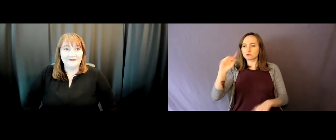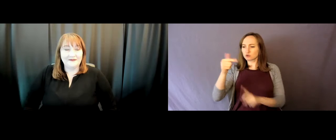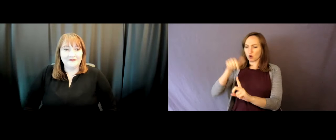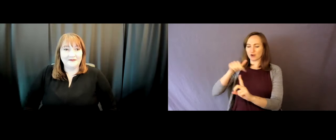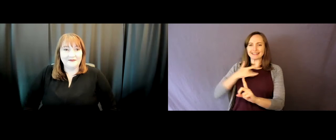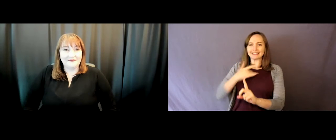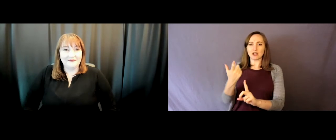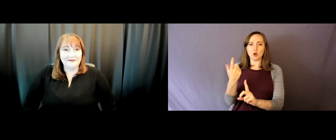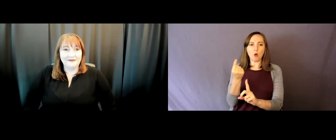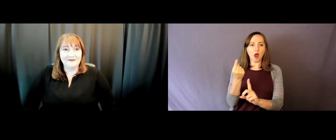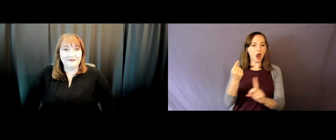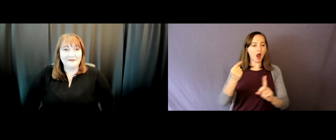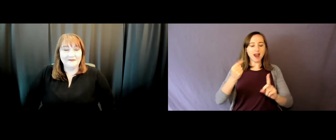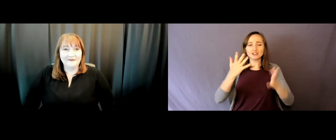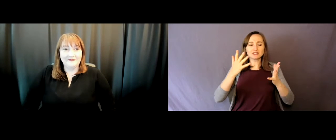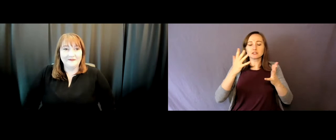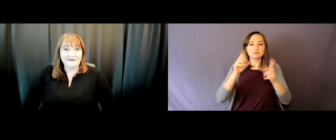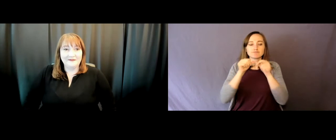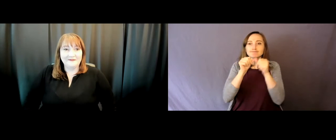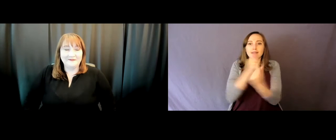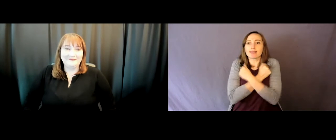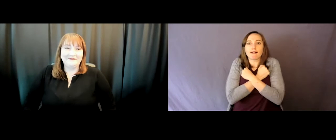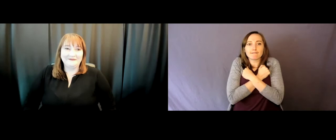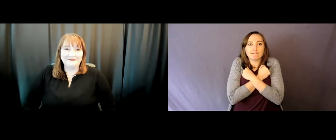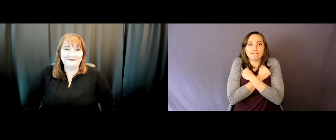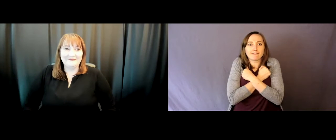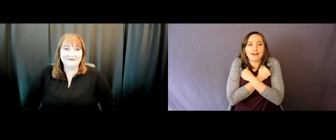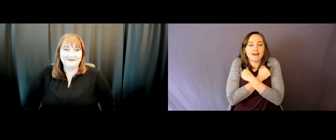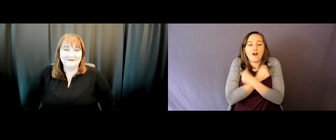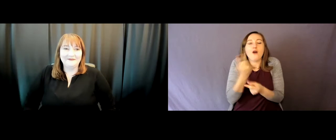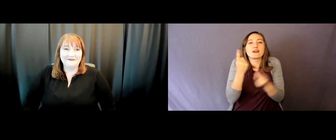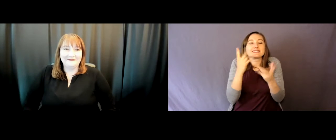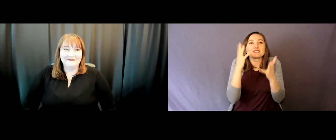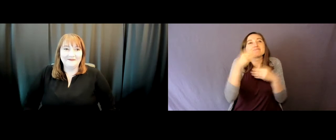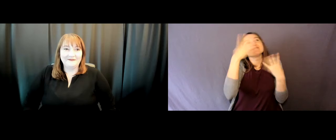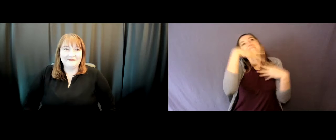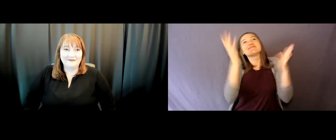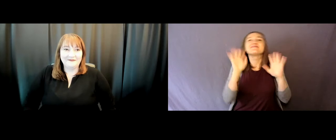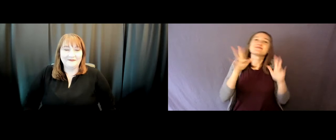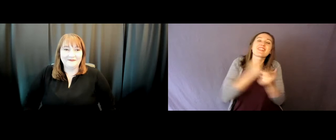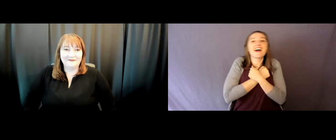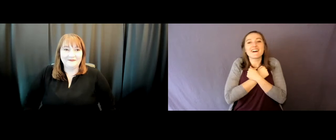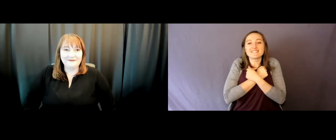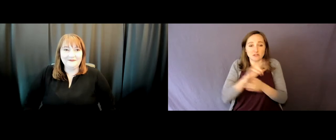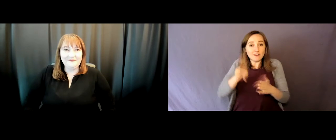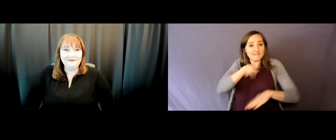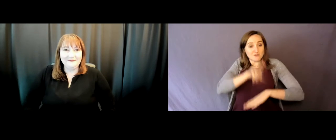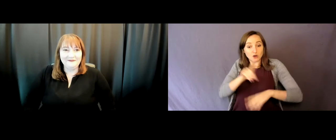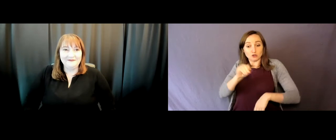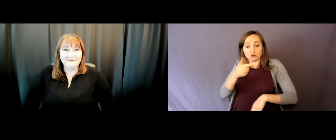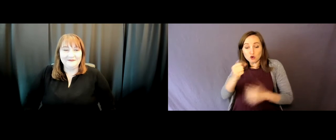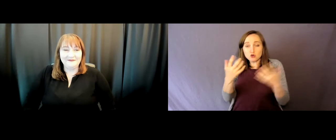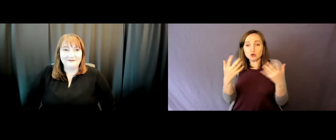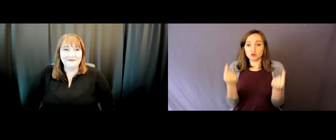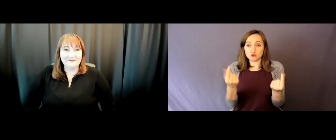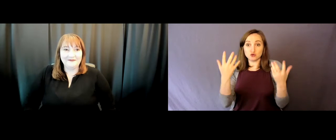unconditional love. It's just rainbows, unconditional love. And so of course they're wanting to absorb any